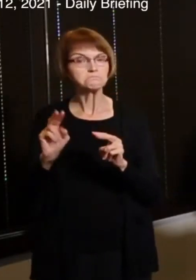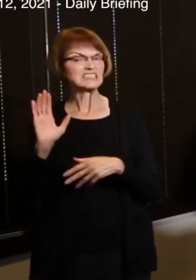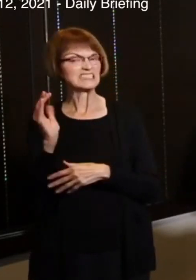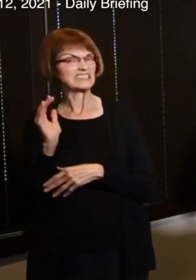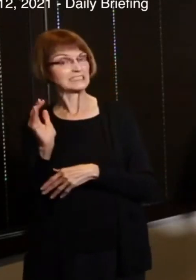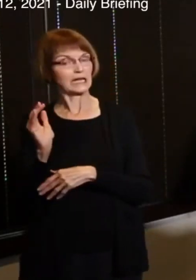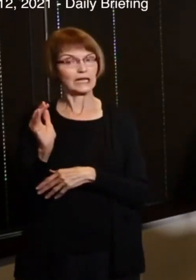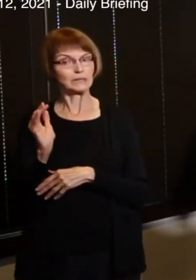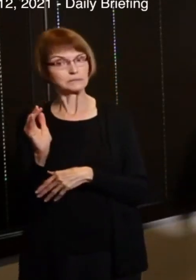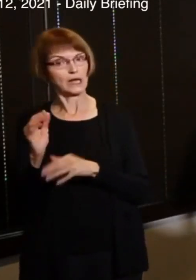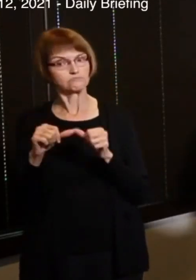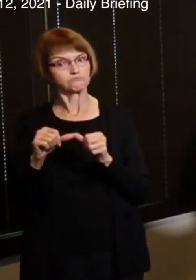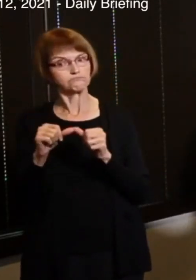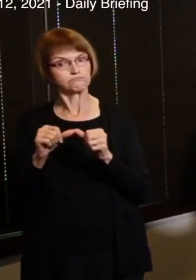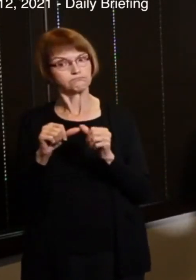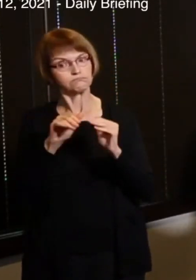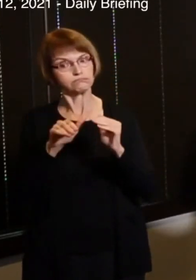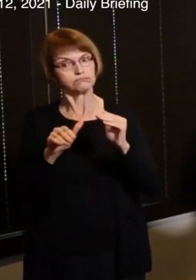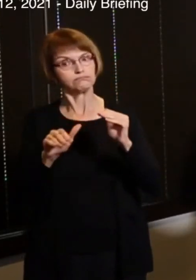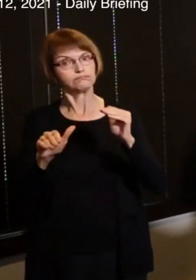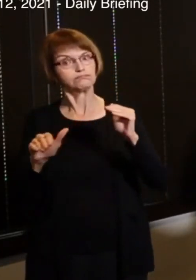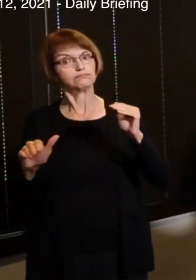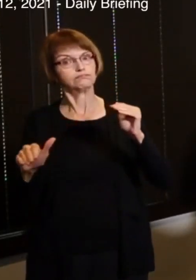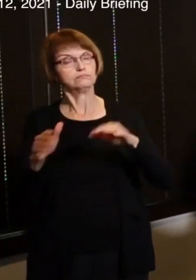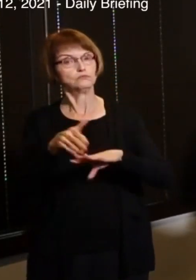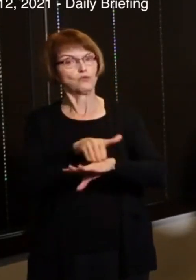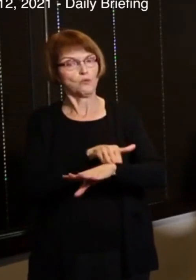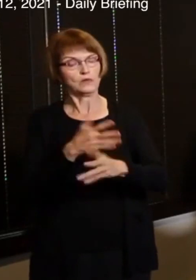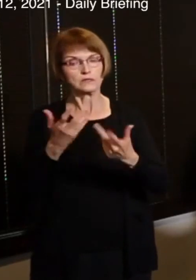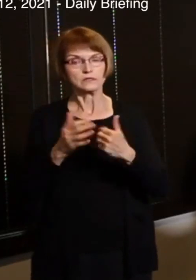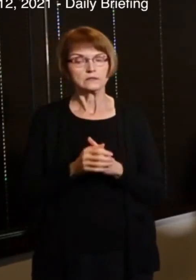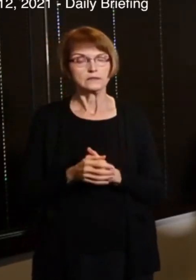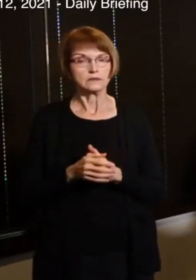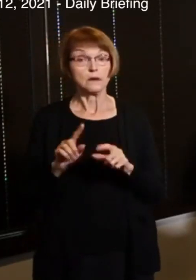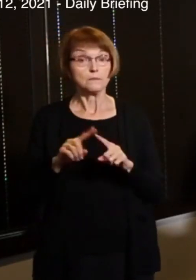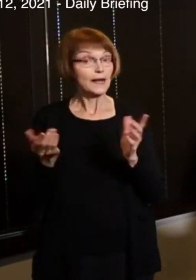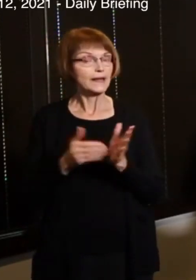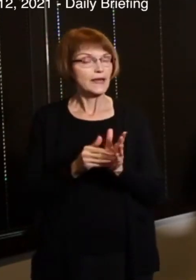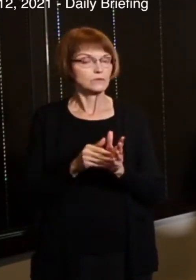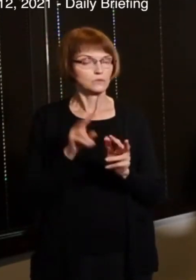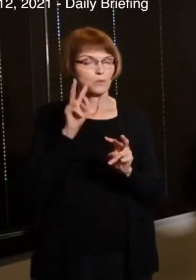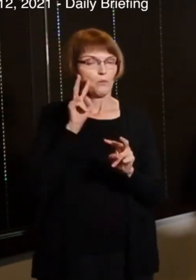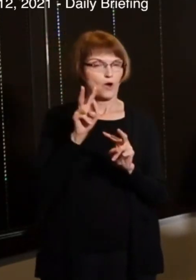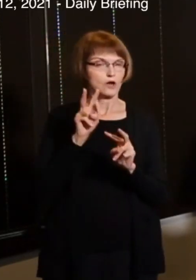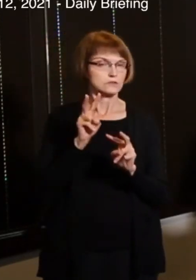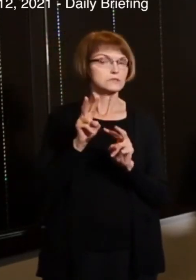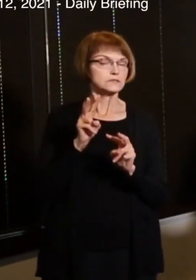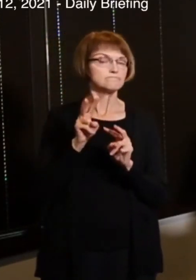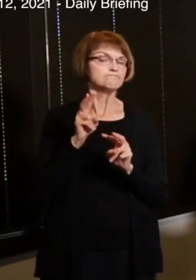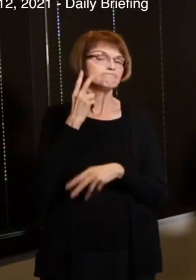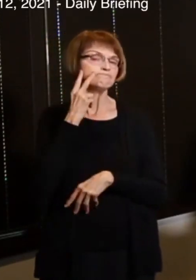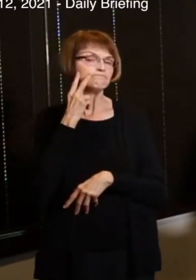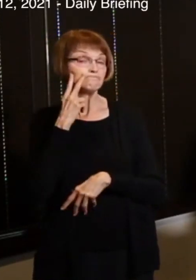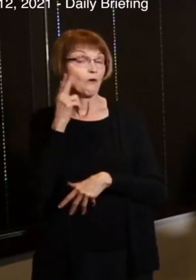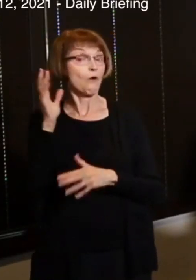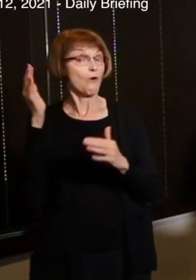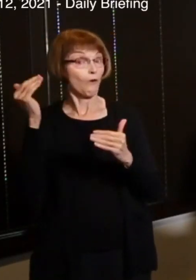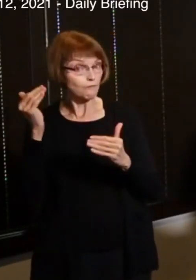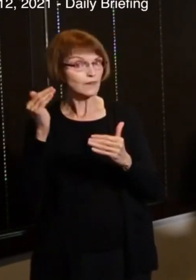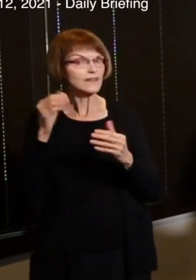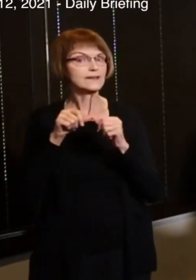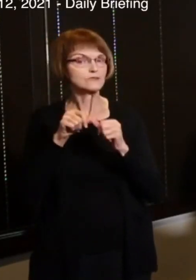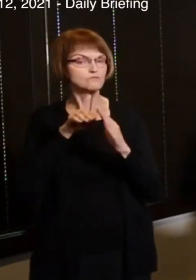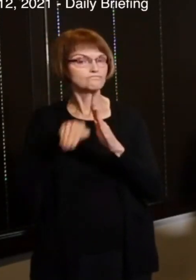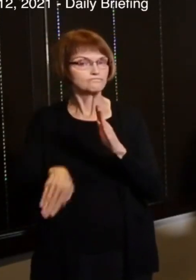to be sustaining in going down. But again, we'll keep an eye on it, and hopefully it will continue to go